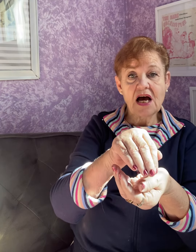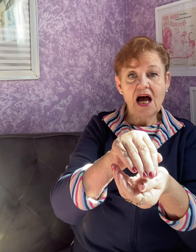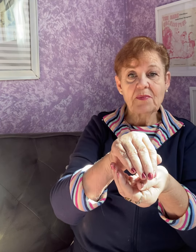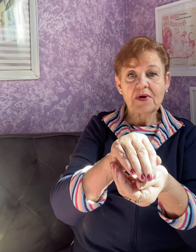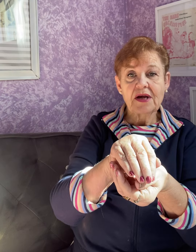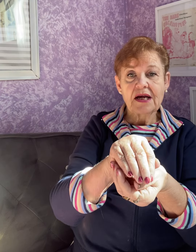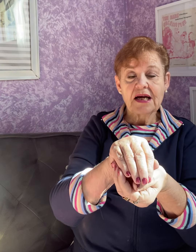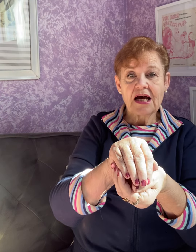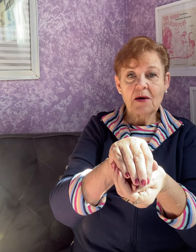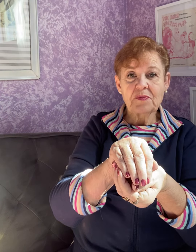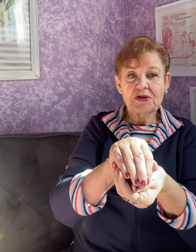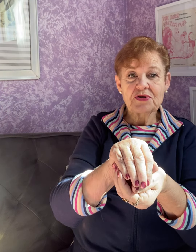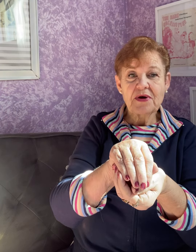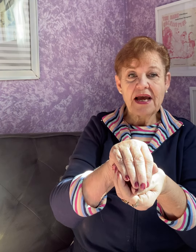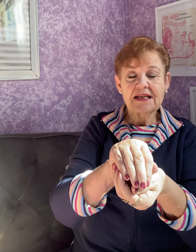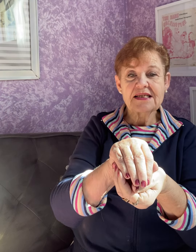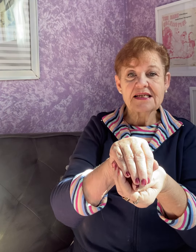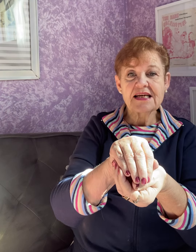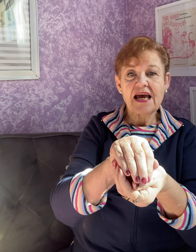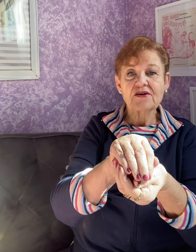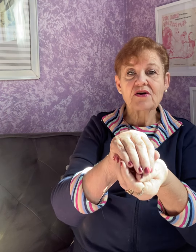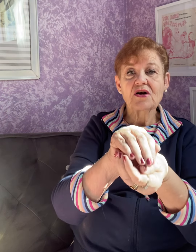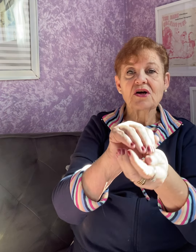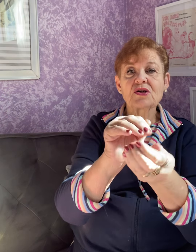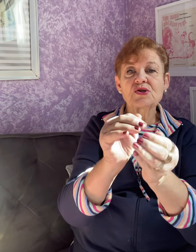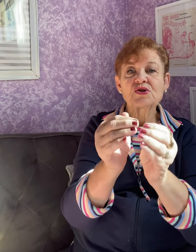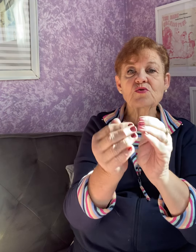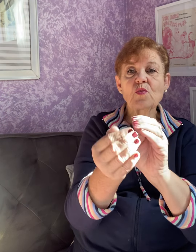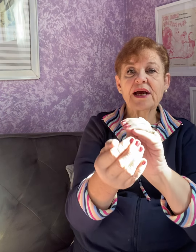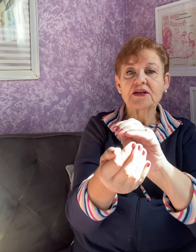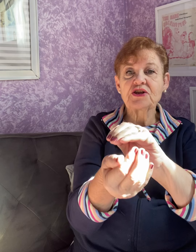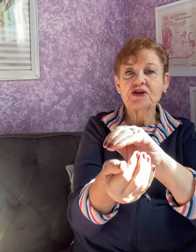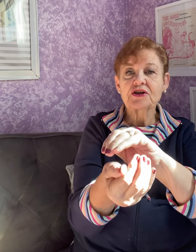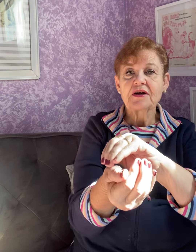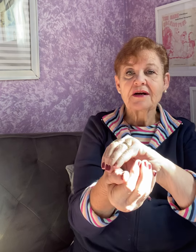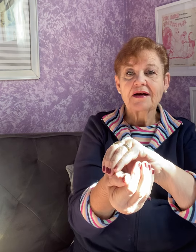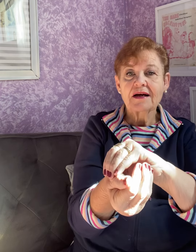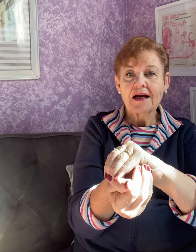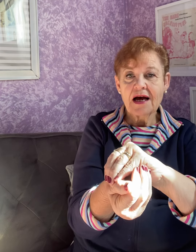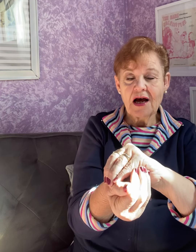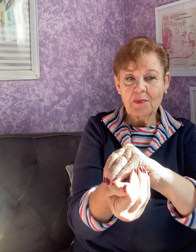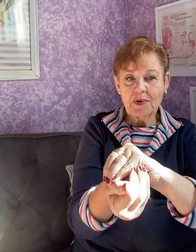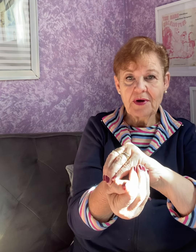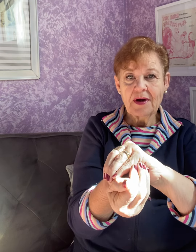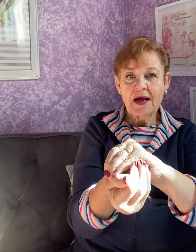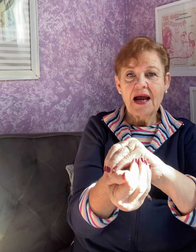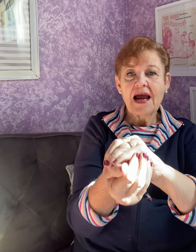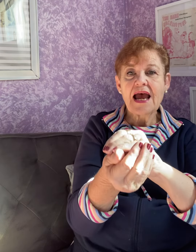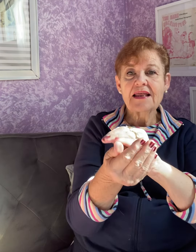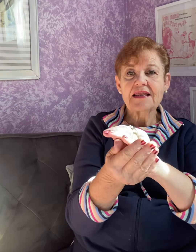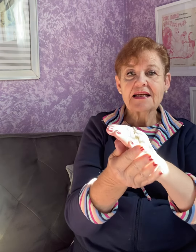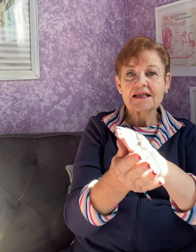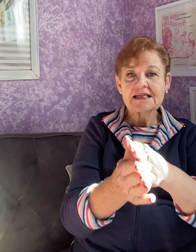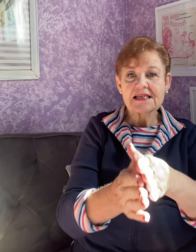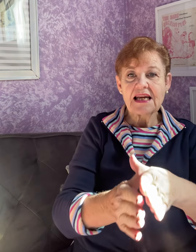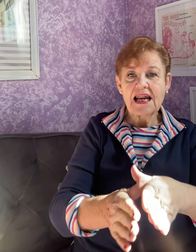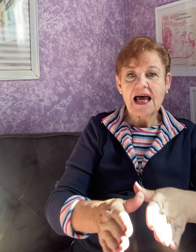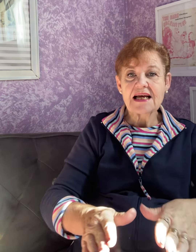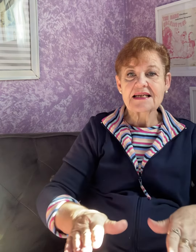top, cup the 2 hands together, switch, cup, and then slide